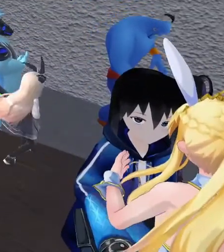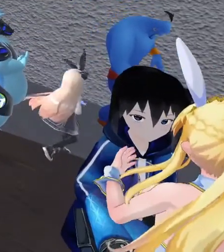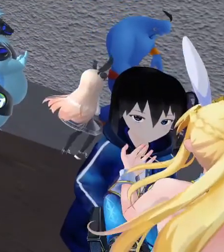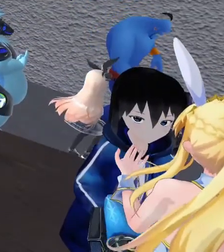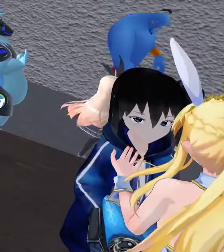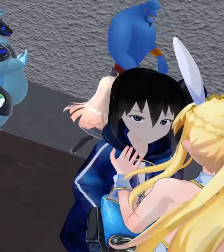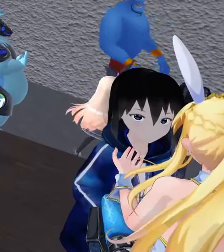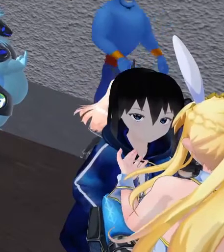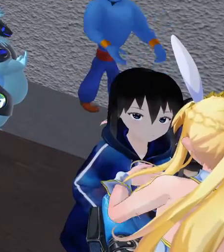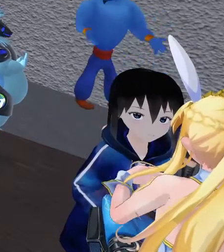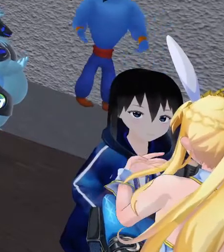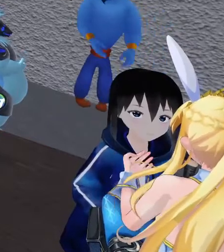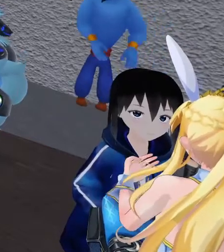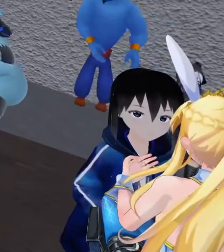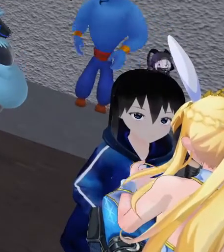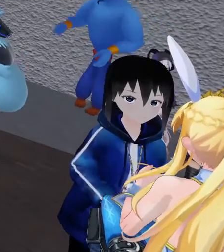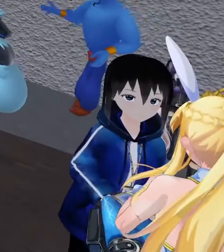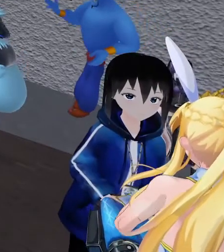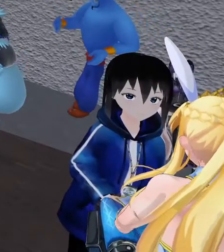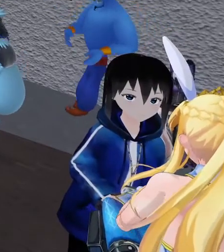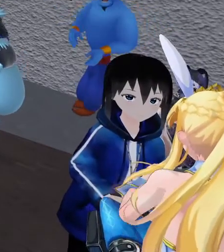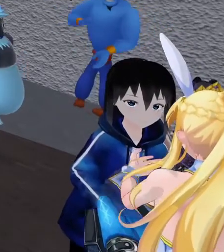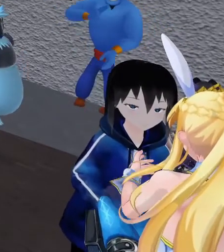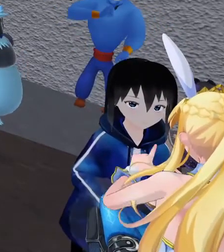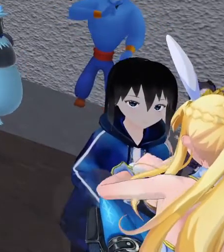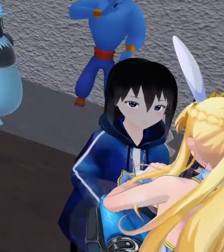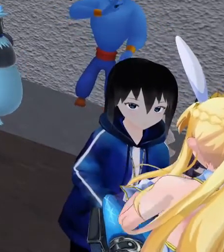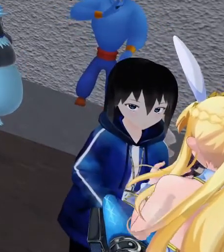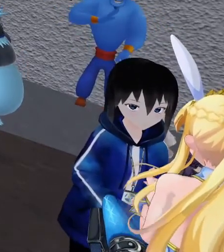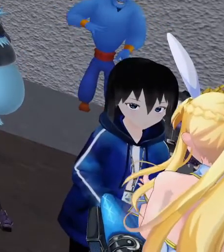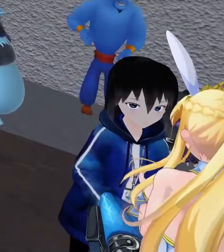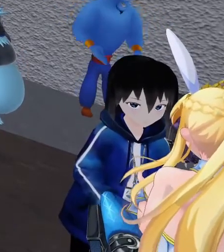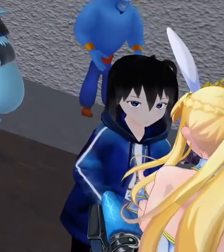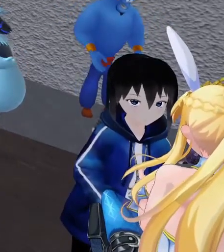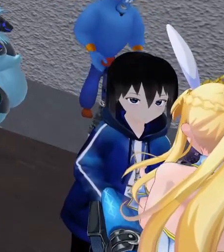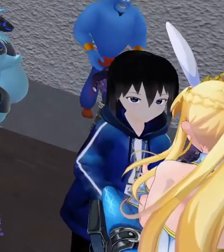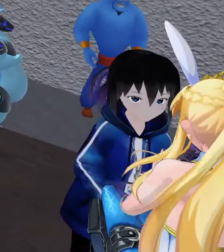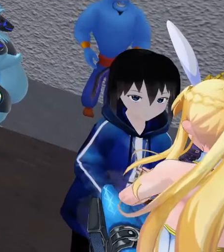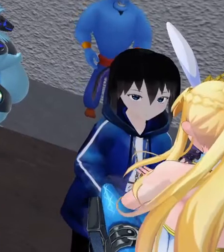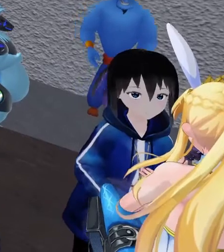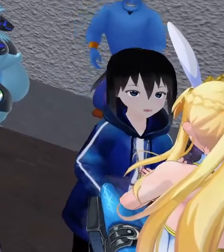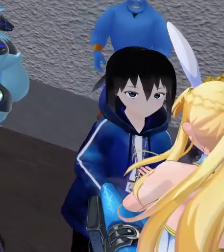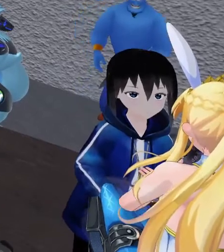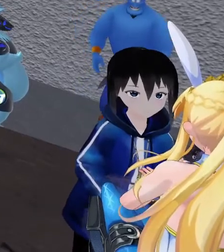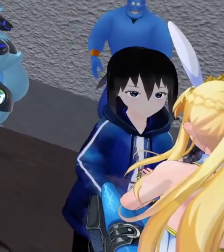had to like. So basically, what it is, I'm gonna basically coming up to you. I'm gonna be giving you like a piece of like paper, as it were like a piece of paper.